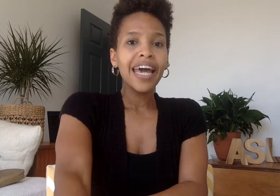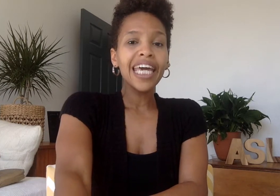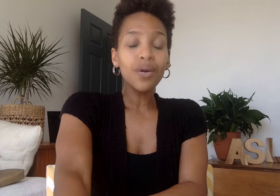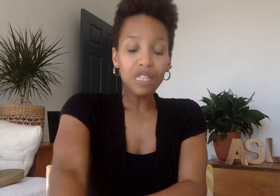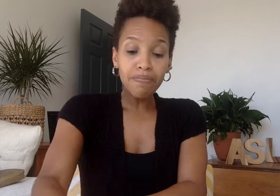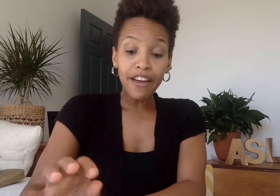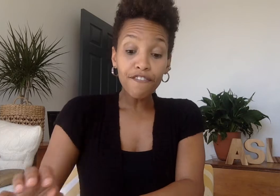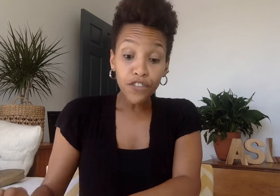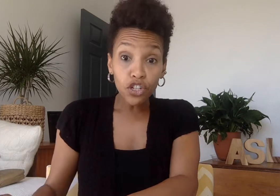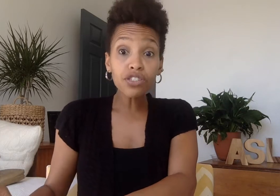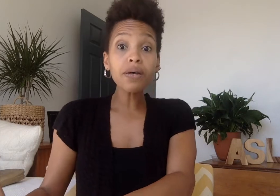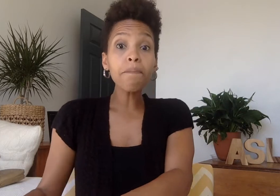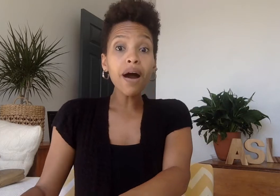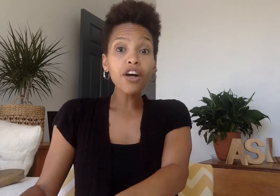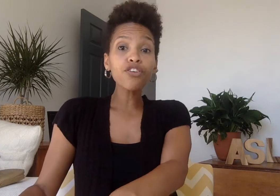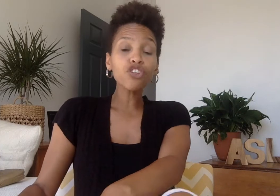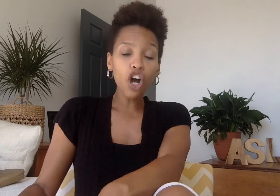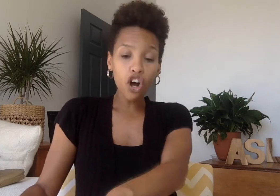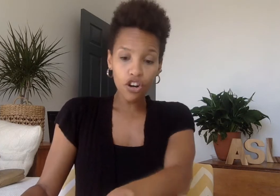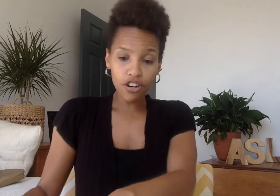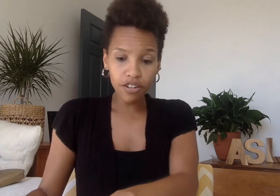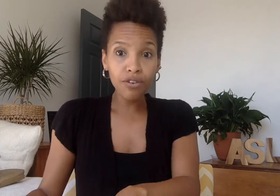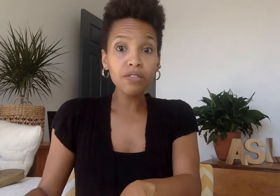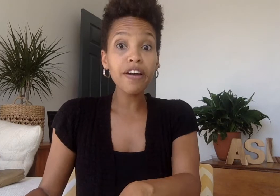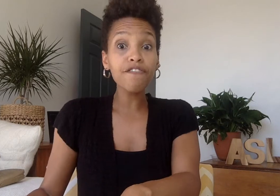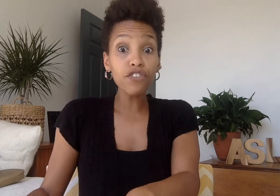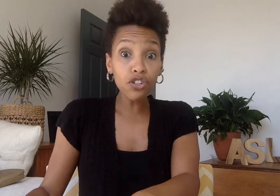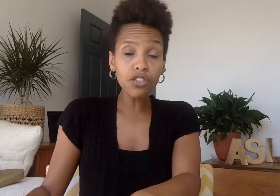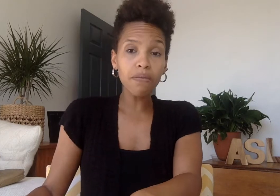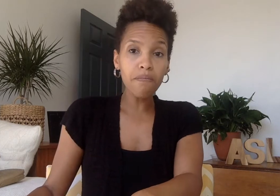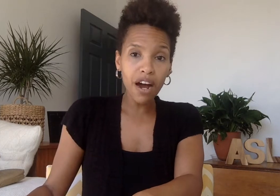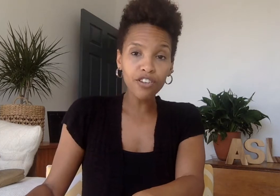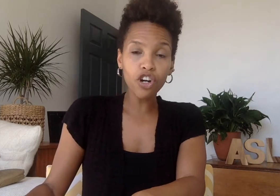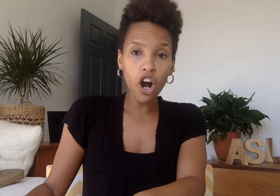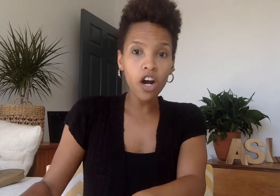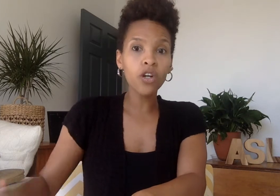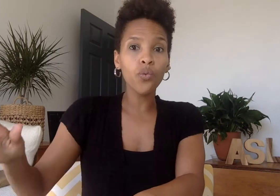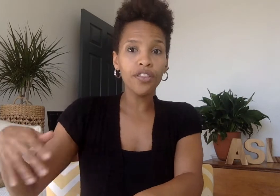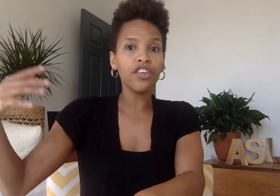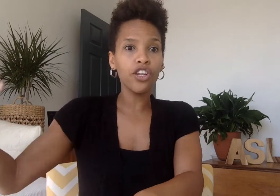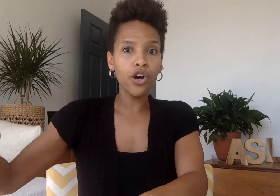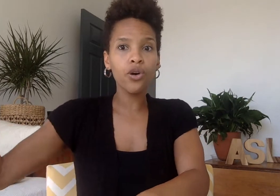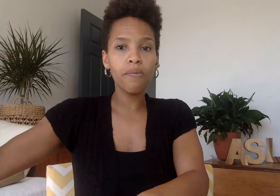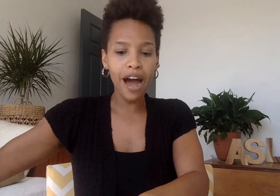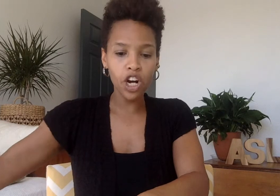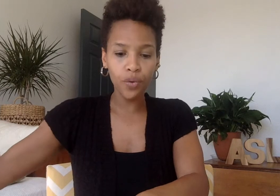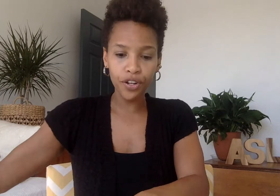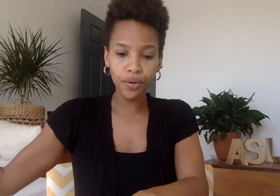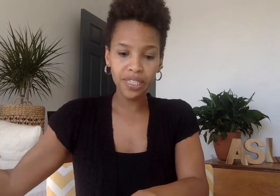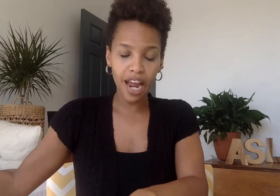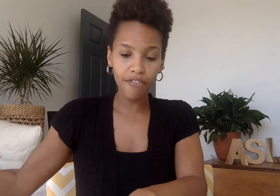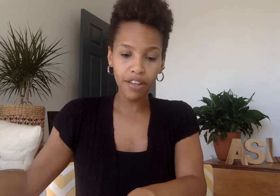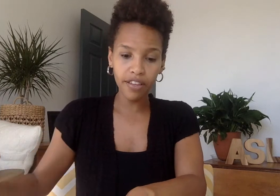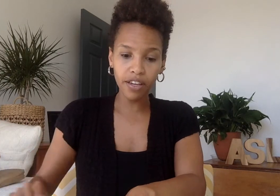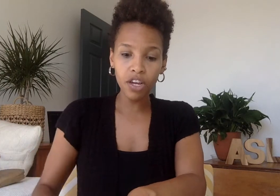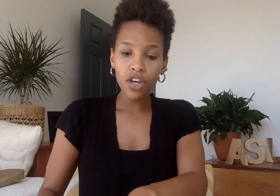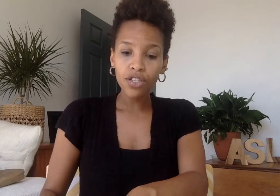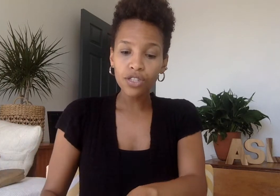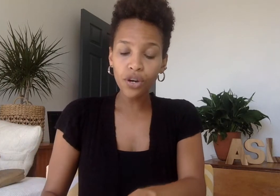it was my first modern car. It was my first modern car with, power windows and everything.